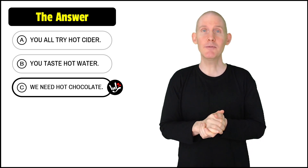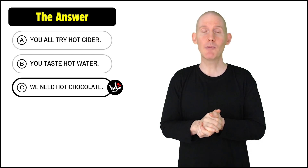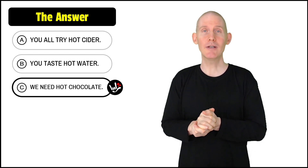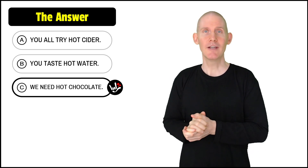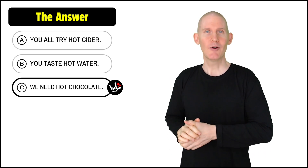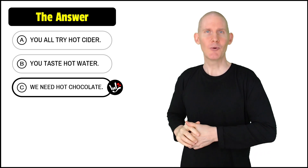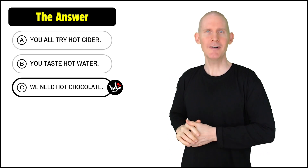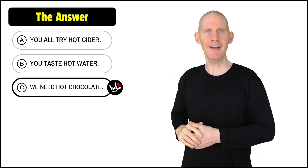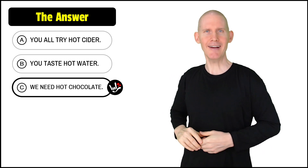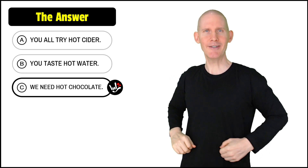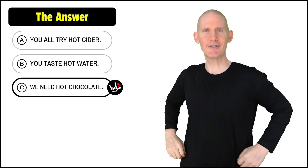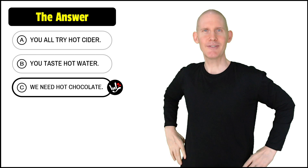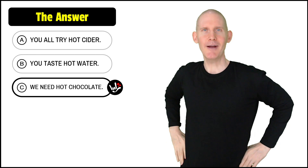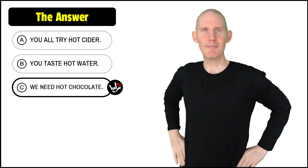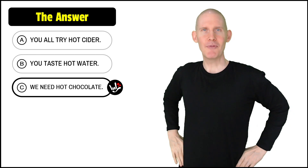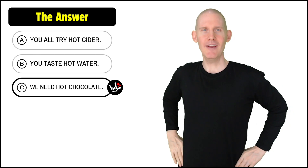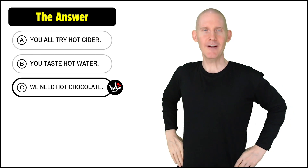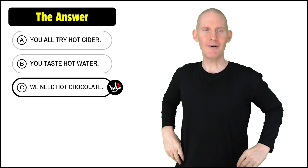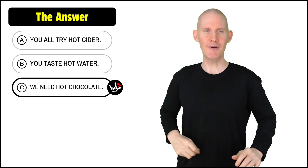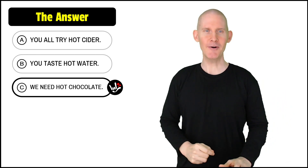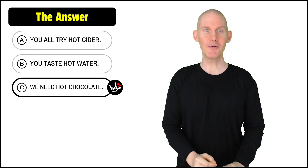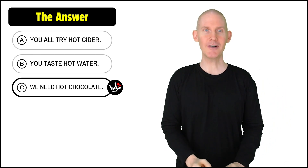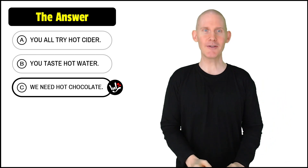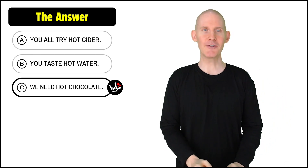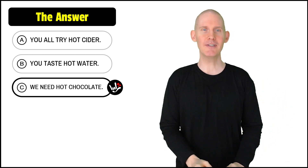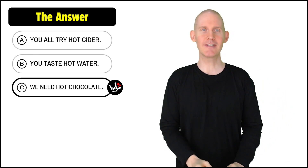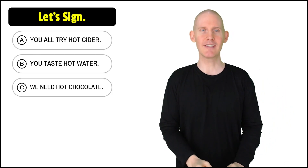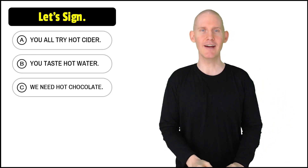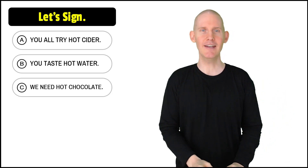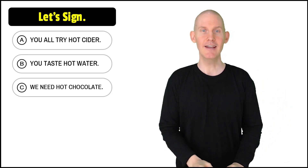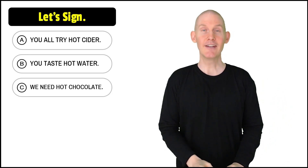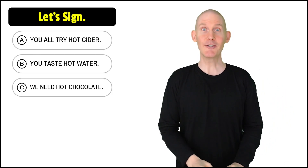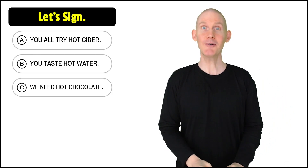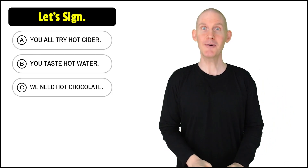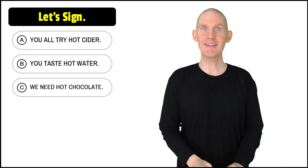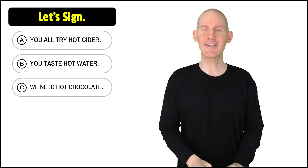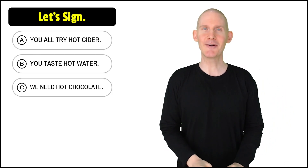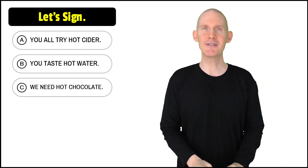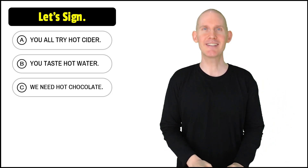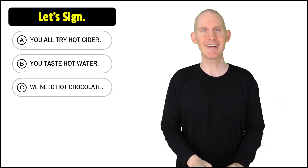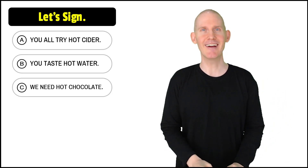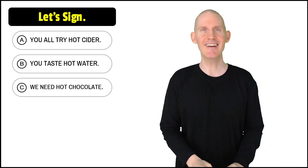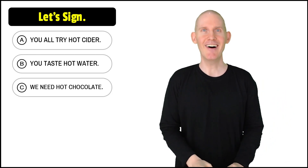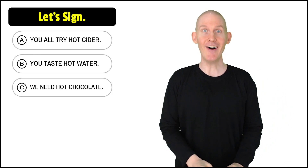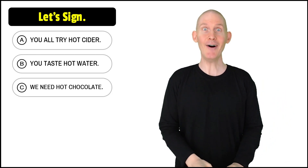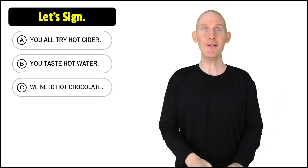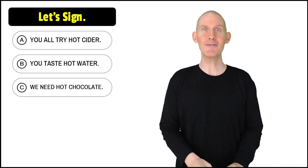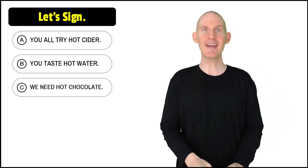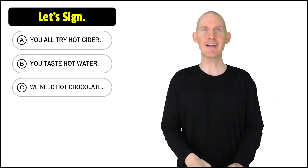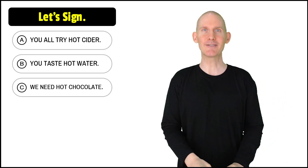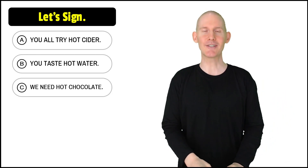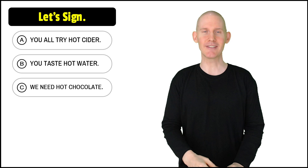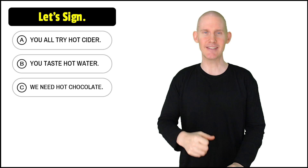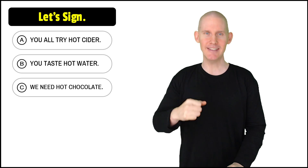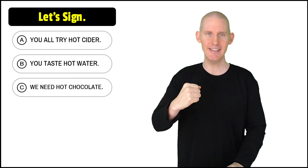but we're not going to stop there. No, we're going to learn to sign. You're going to learn to sign all of the answers.